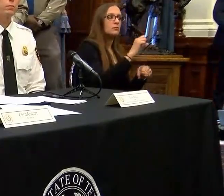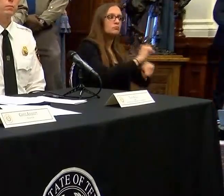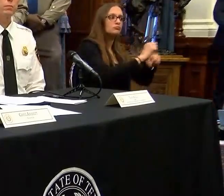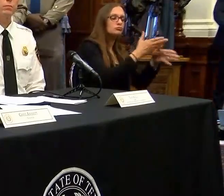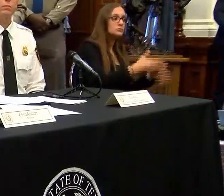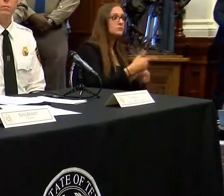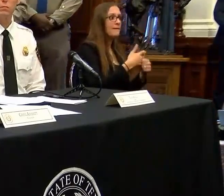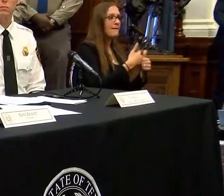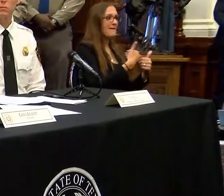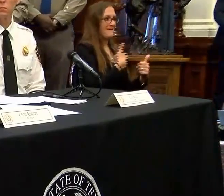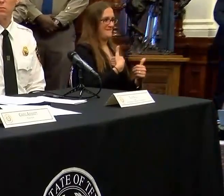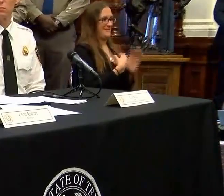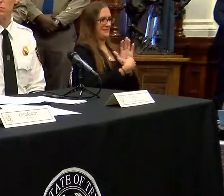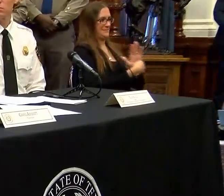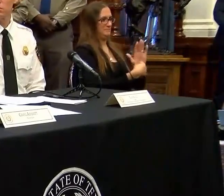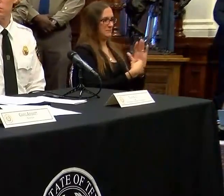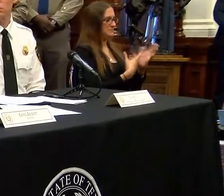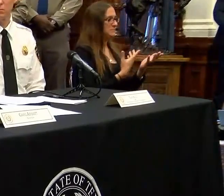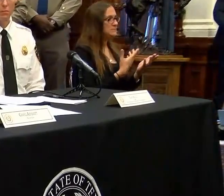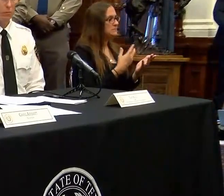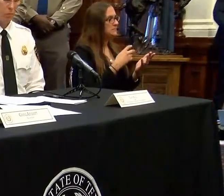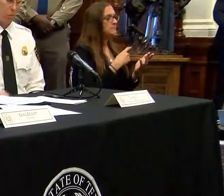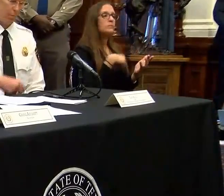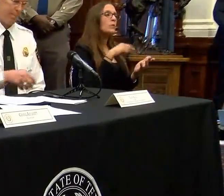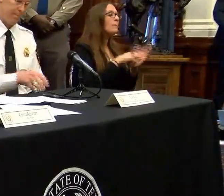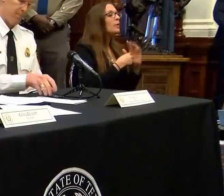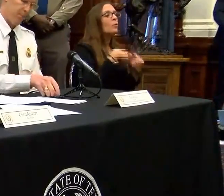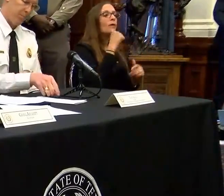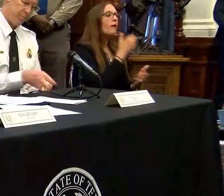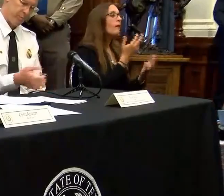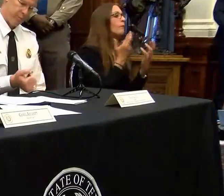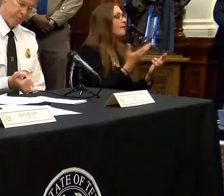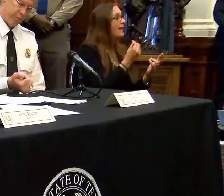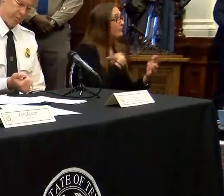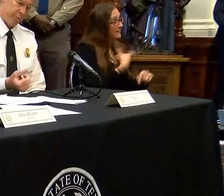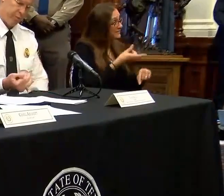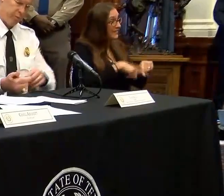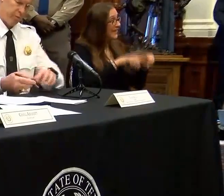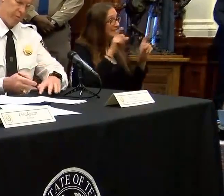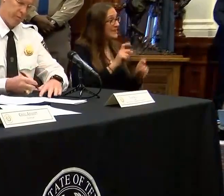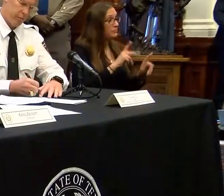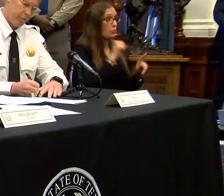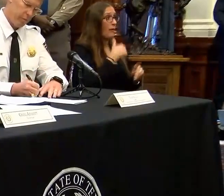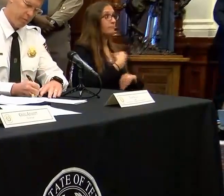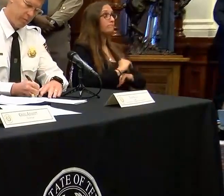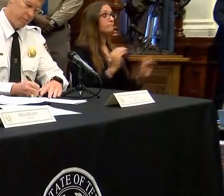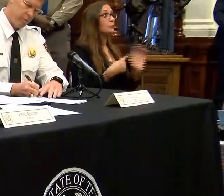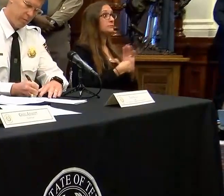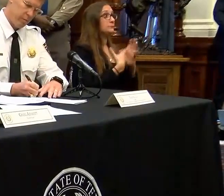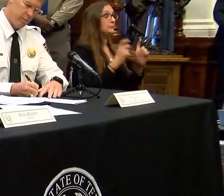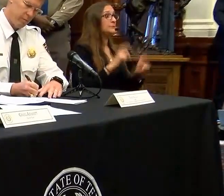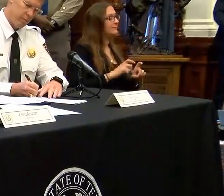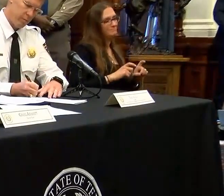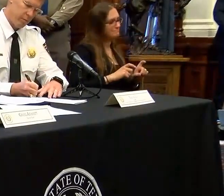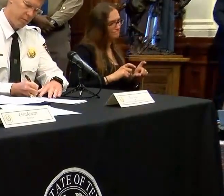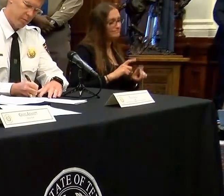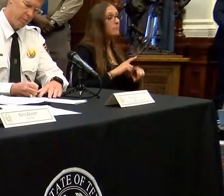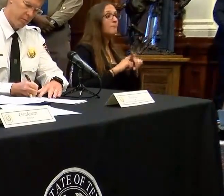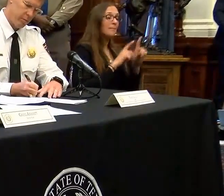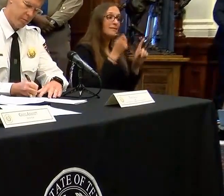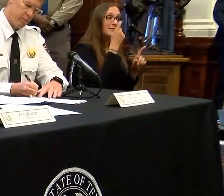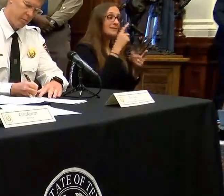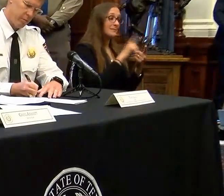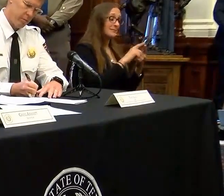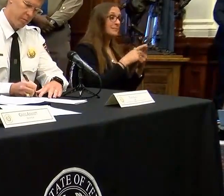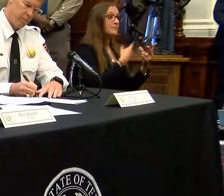has symptoms. So we don't recommend and we aren't able to test people who do not have symptoms. And but in addition